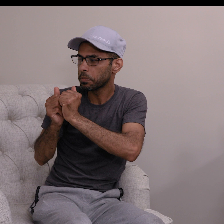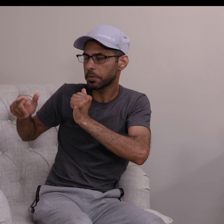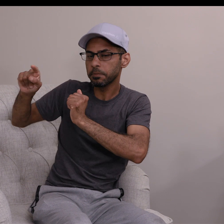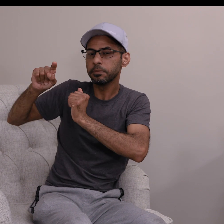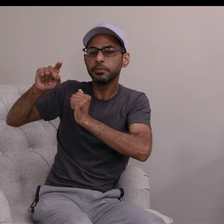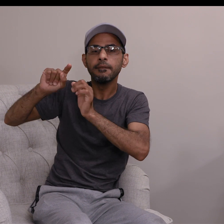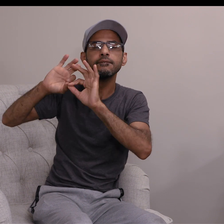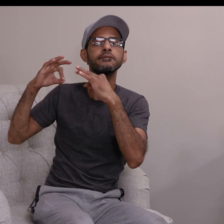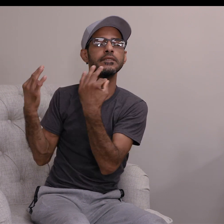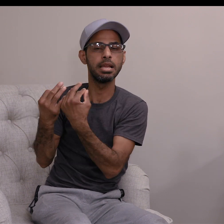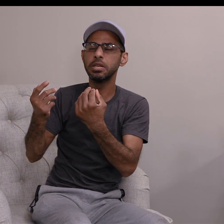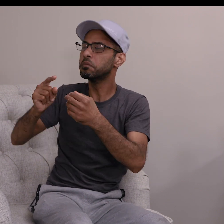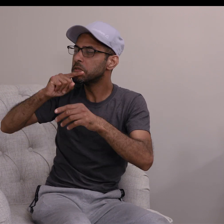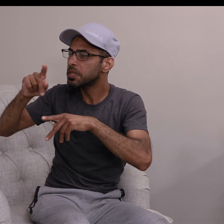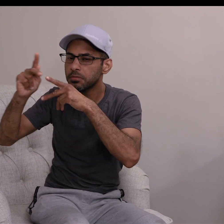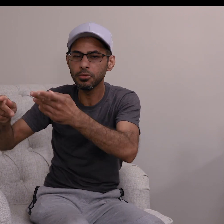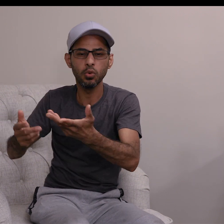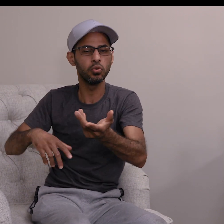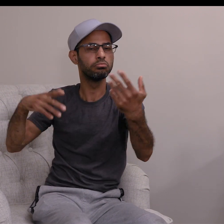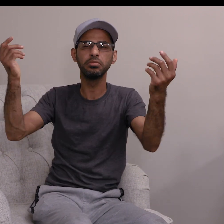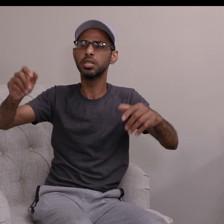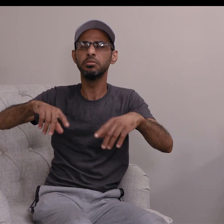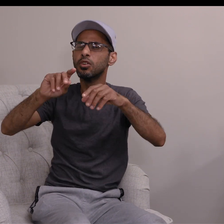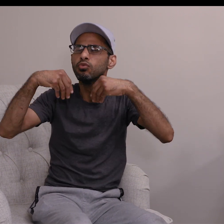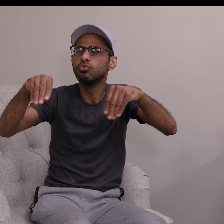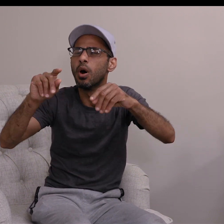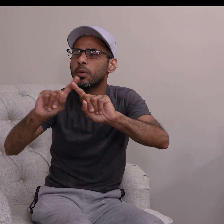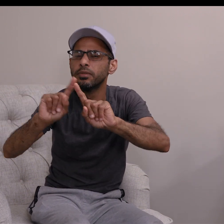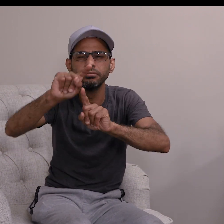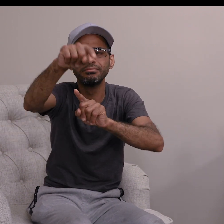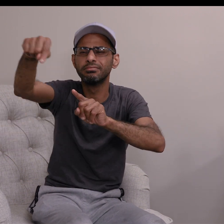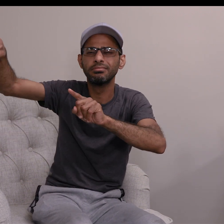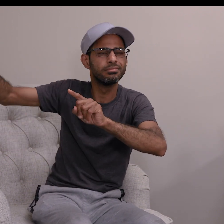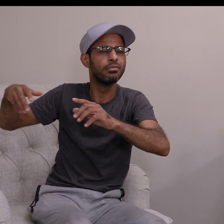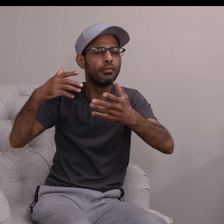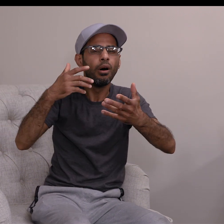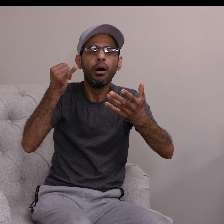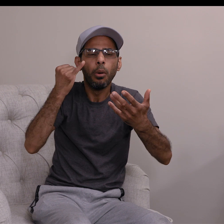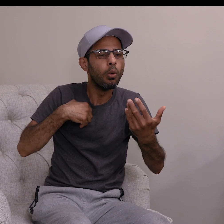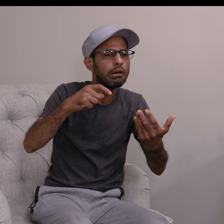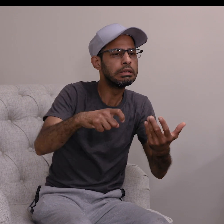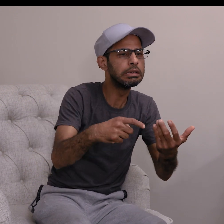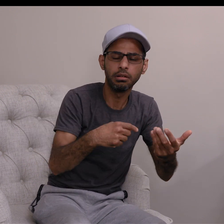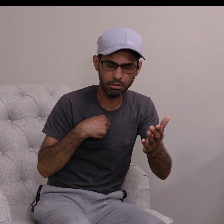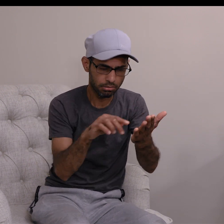to communicate with family, other hearing people. If I go to stores over there, if I